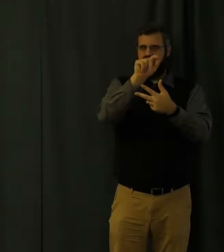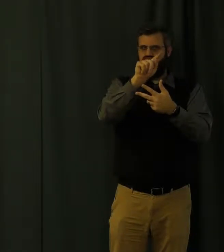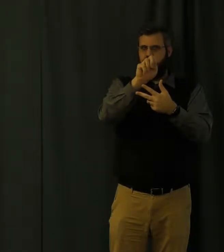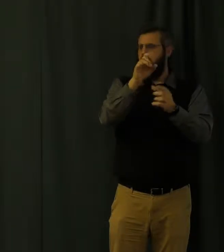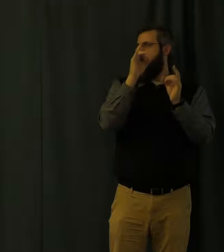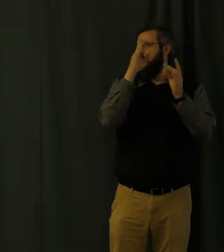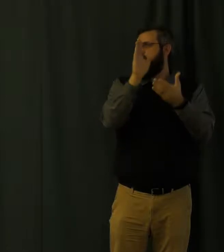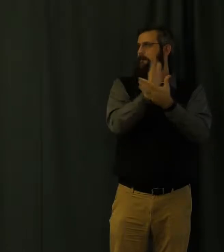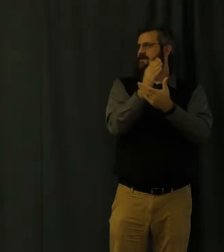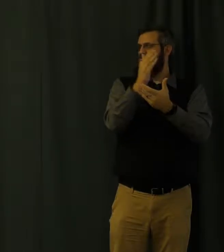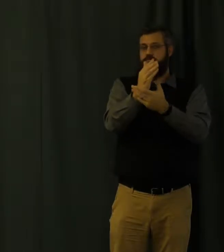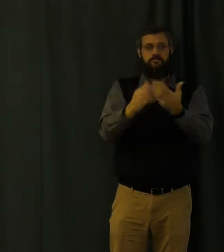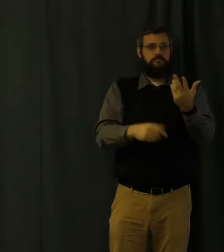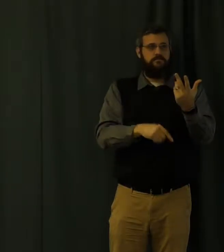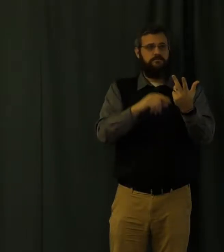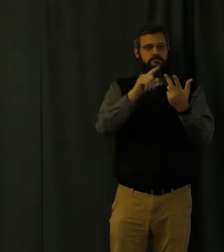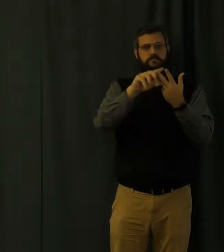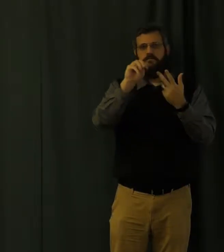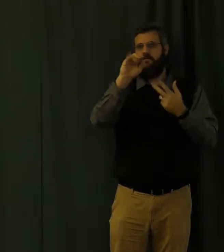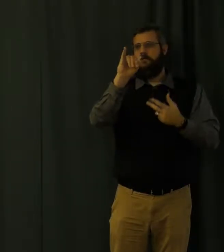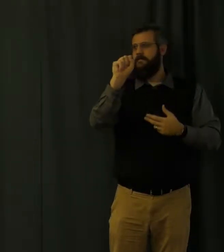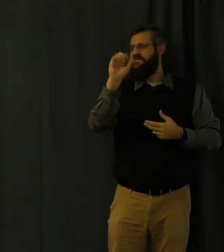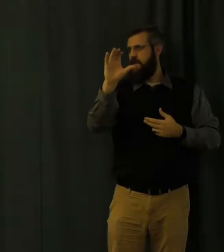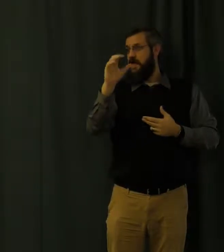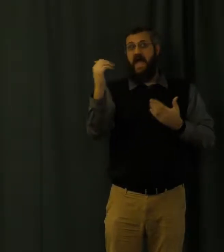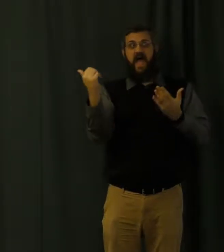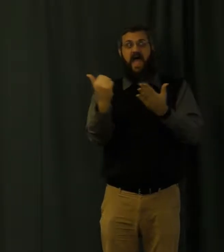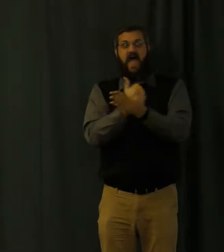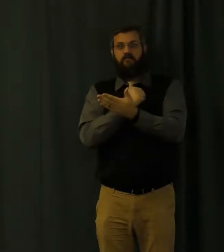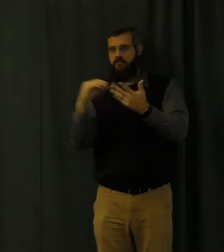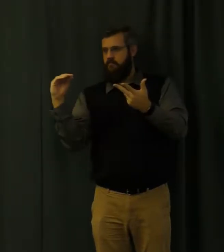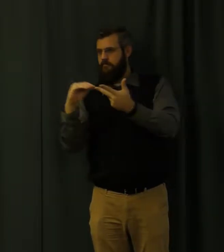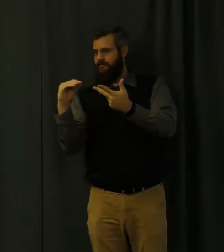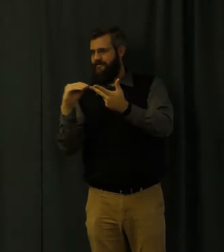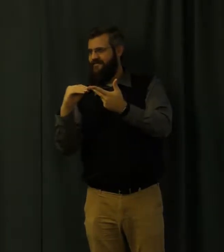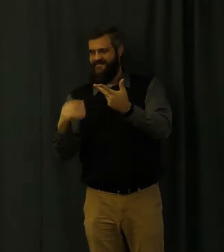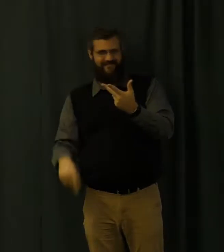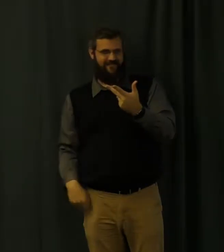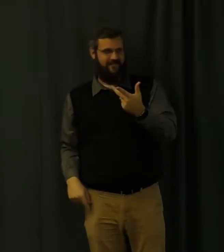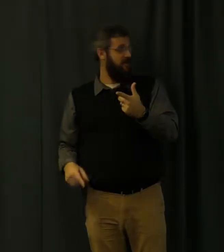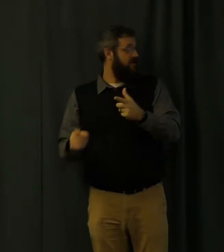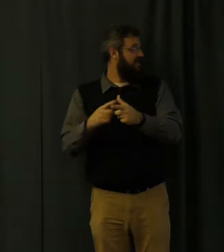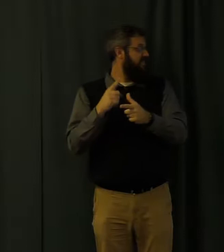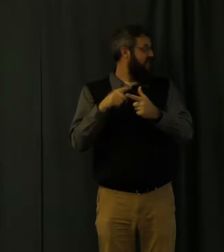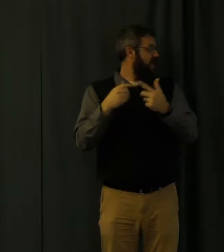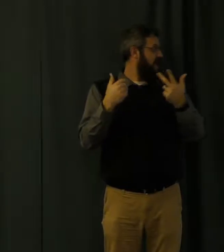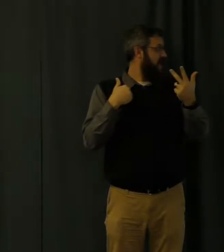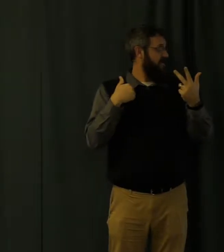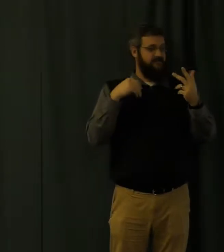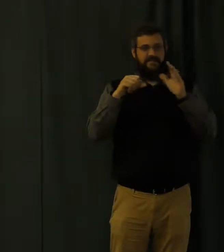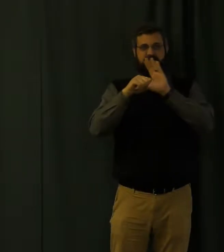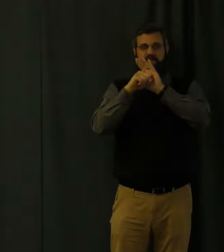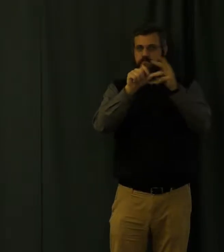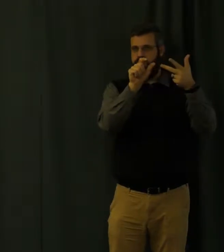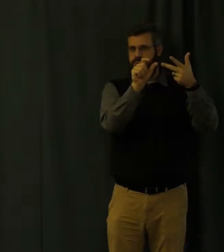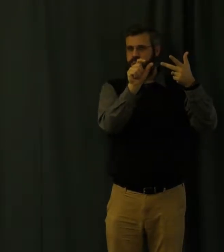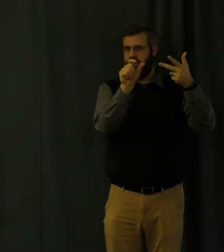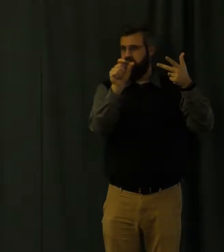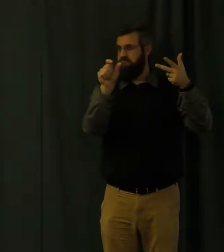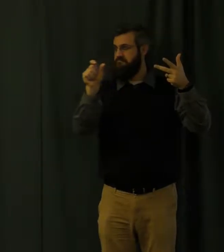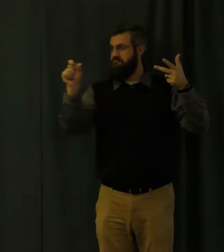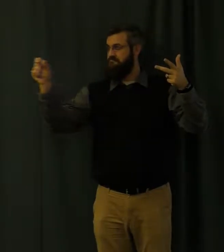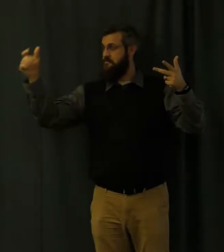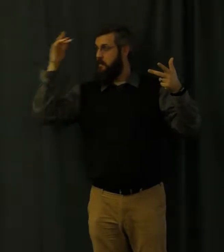it's budgeting stuff. One says miscellaneous, okay, that's everything else. And then I have a whole bunch of symbols, right? Because I learned a